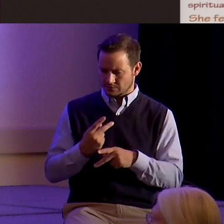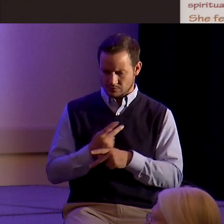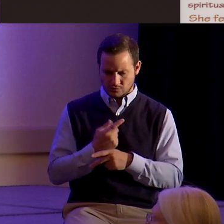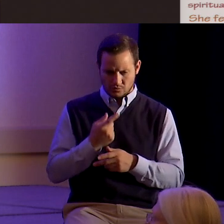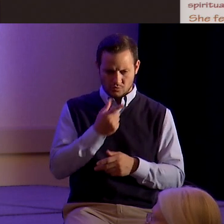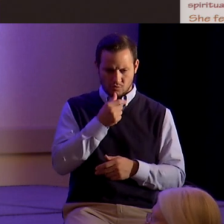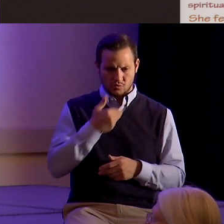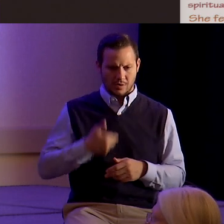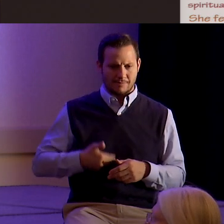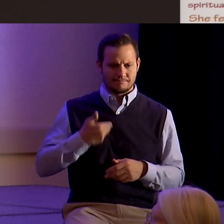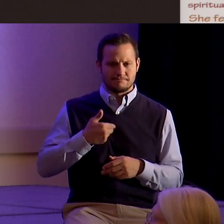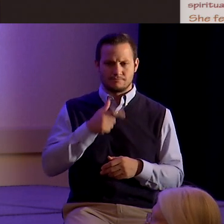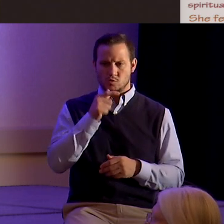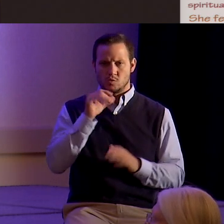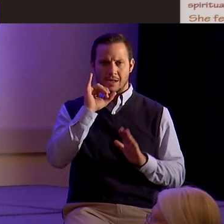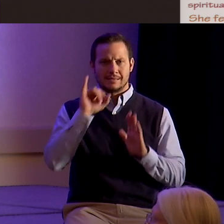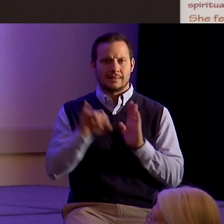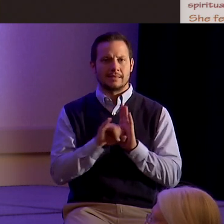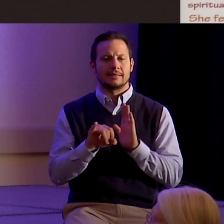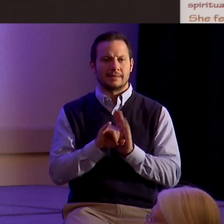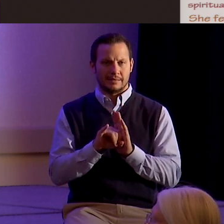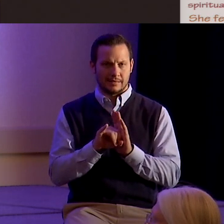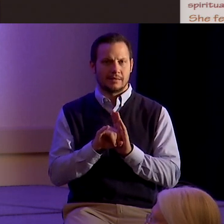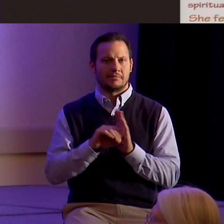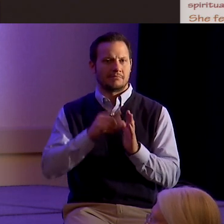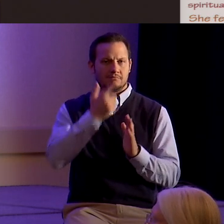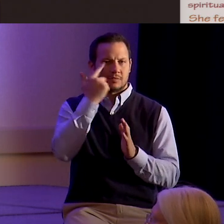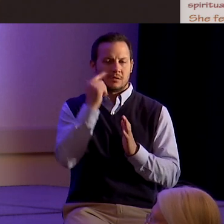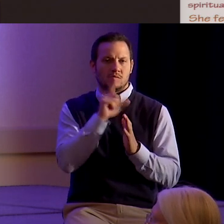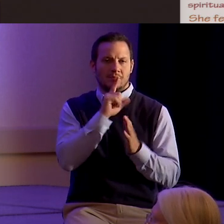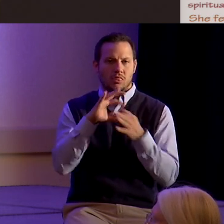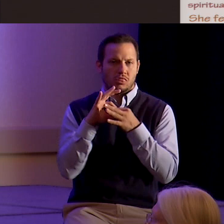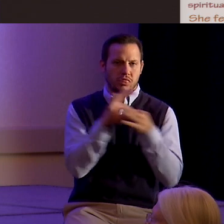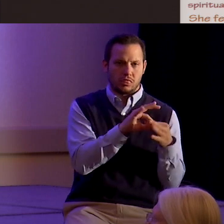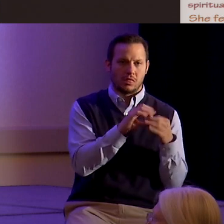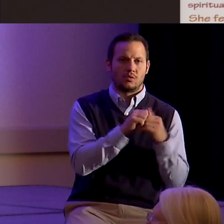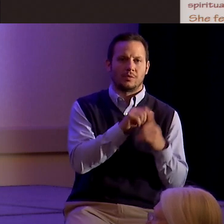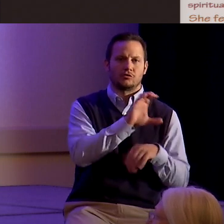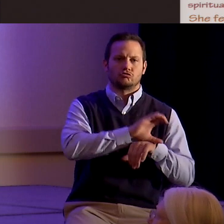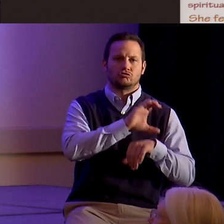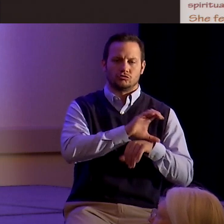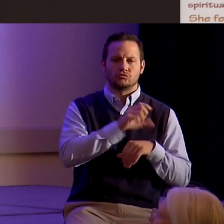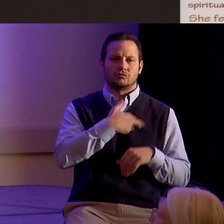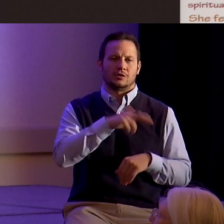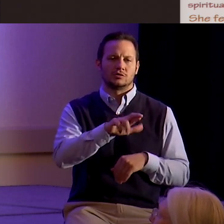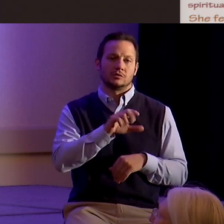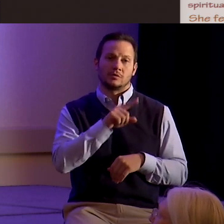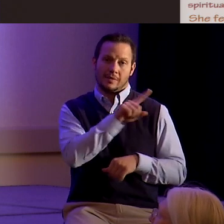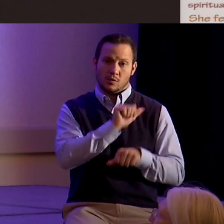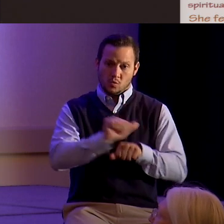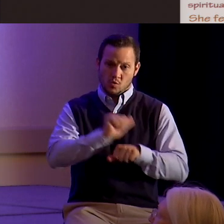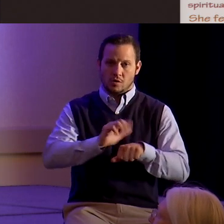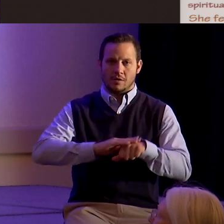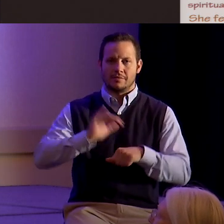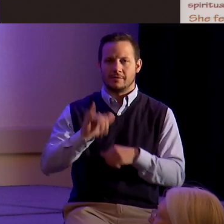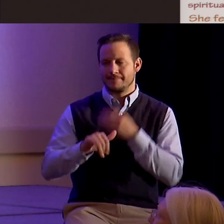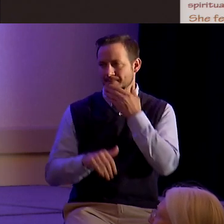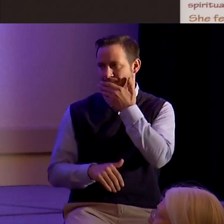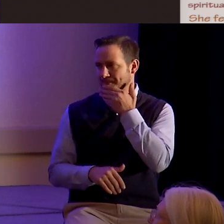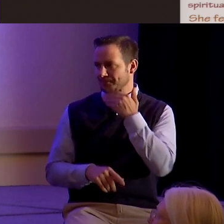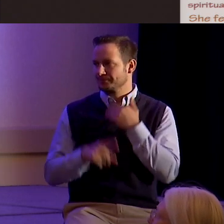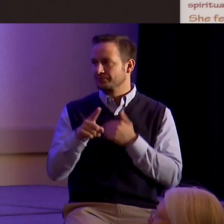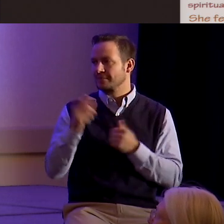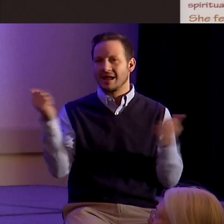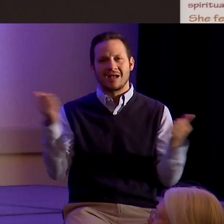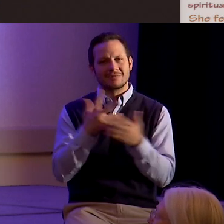your identity actually is. It's all intertwined, and they work hard at making sure it is. Everything is God's will, and that